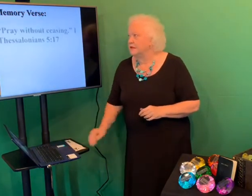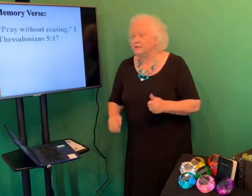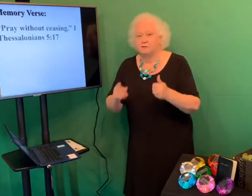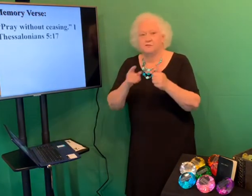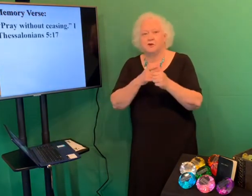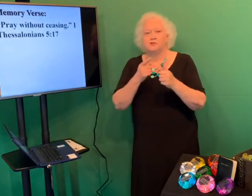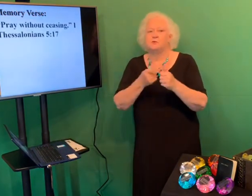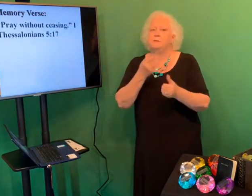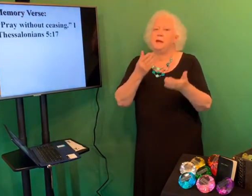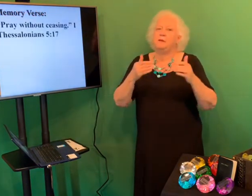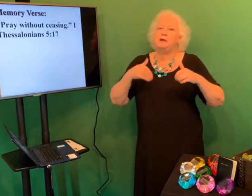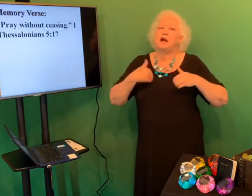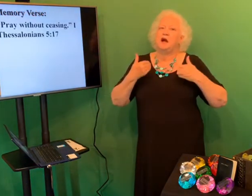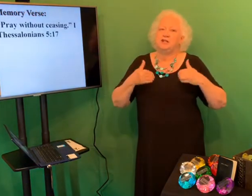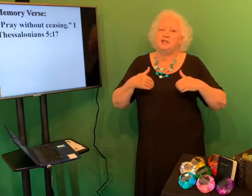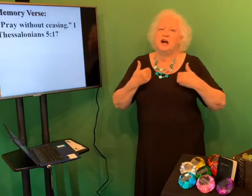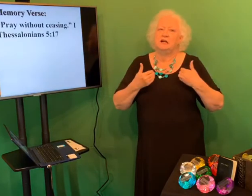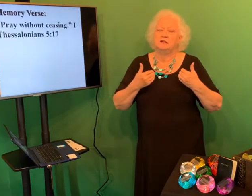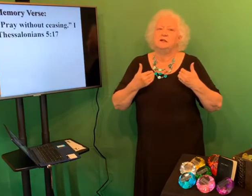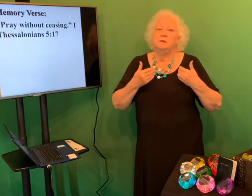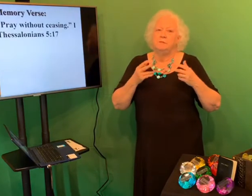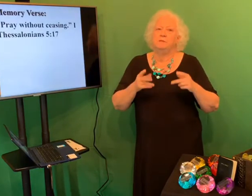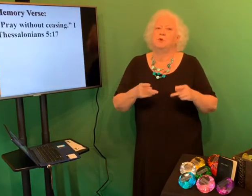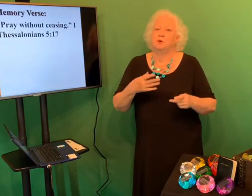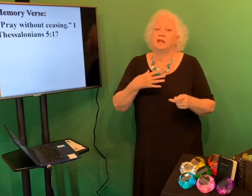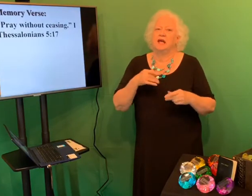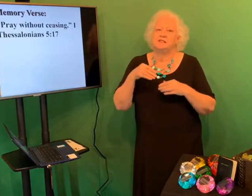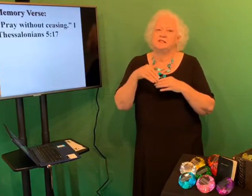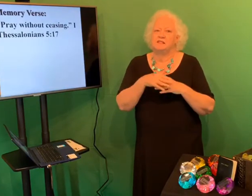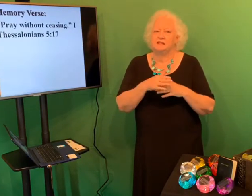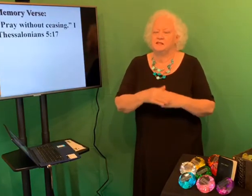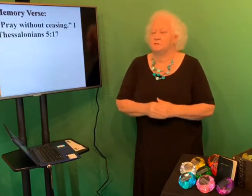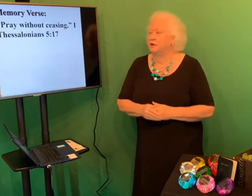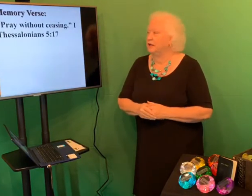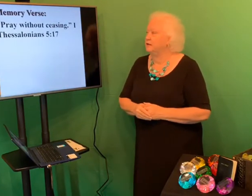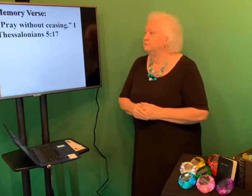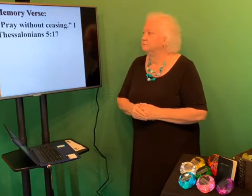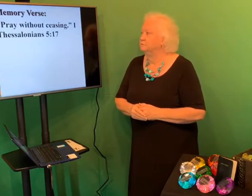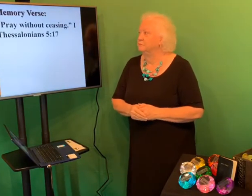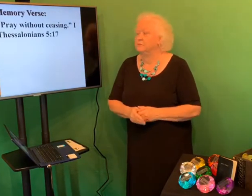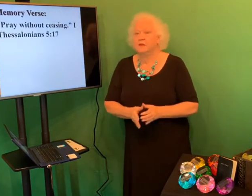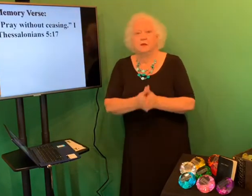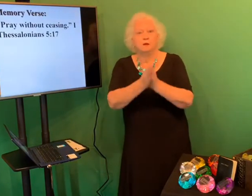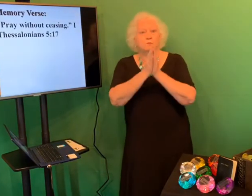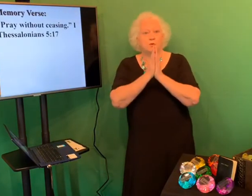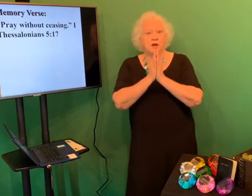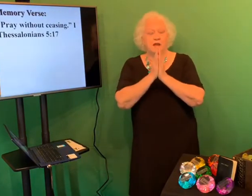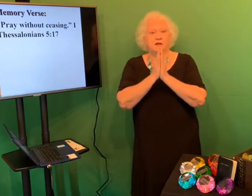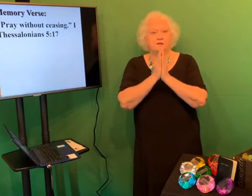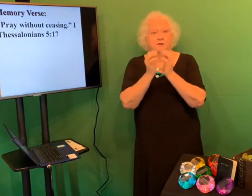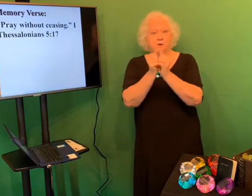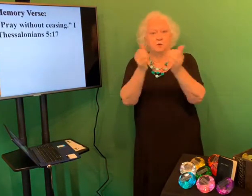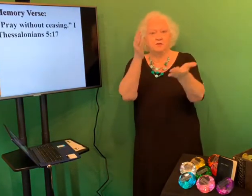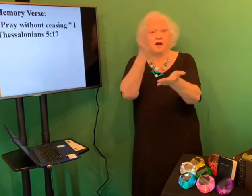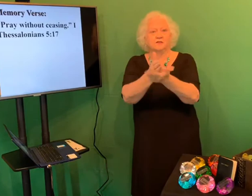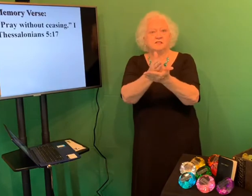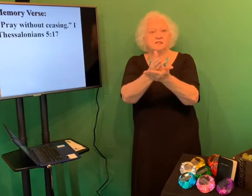The first one, maybe our young people would like to send this one in. Pray without